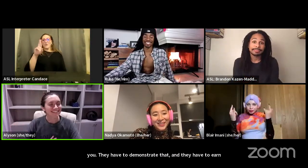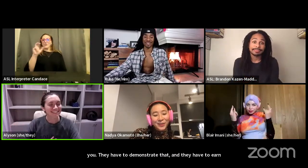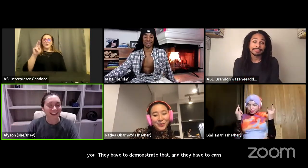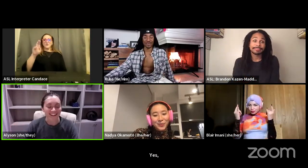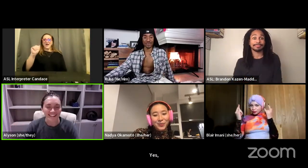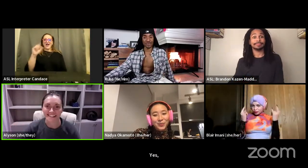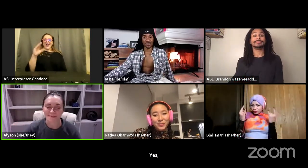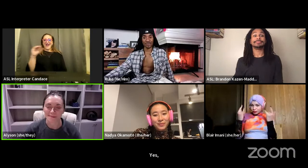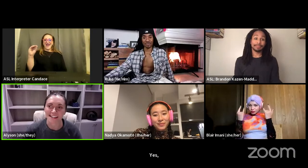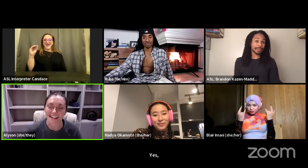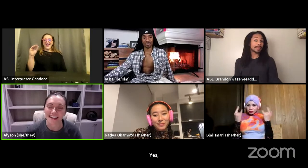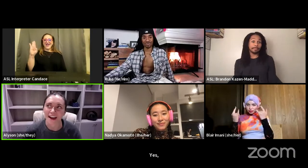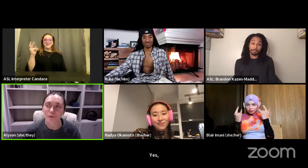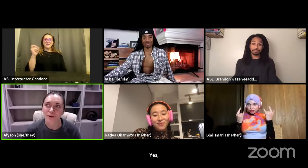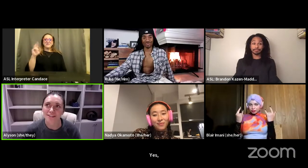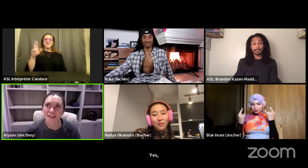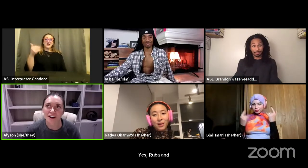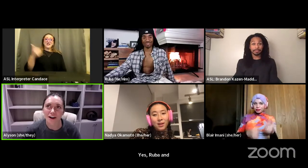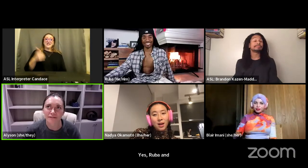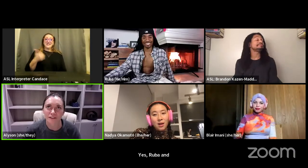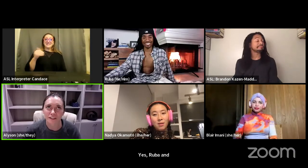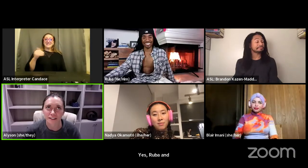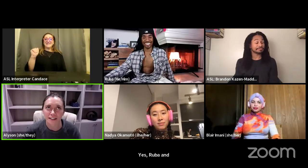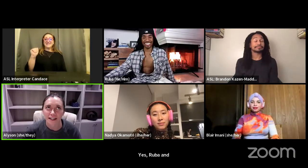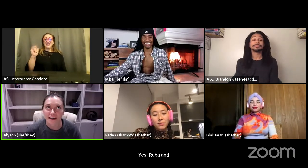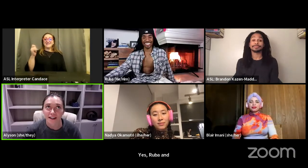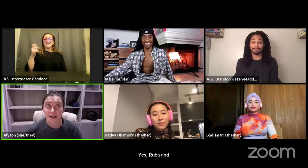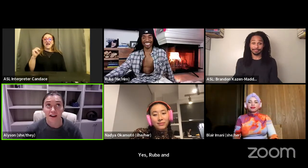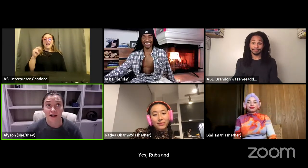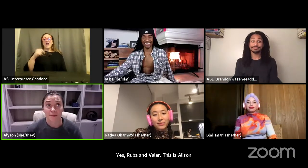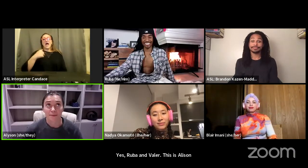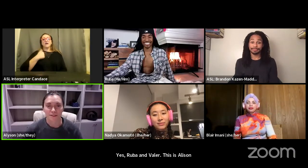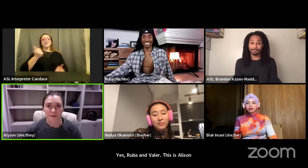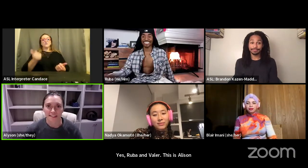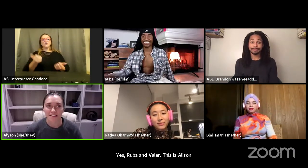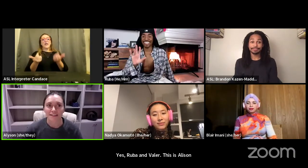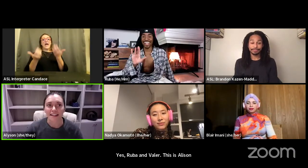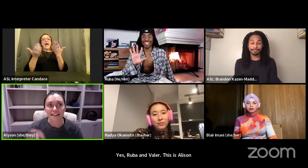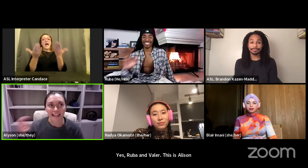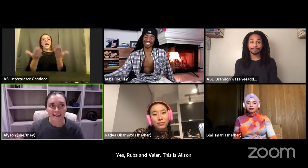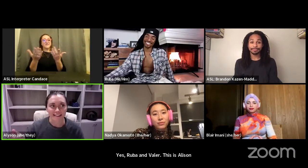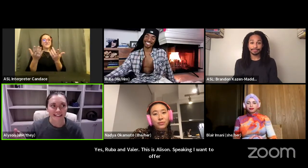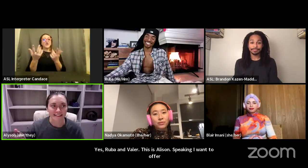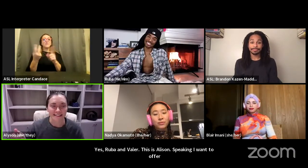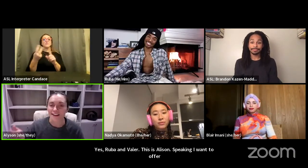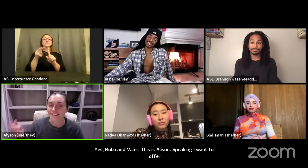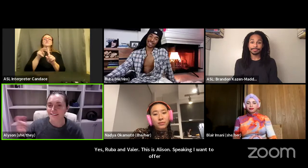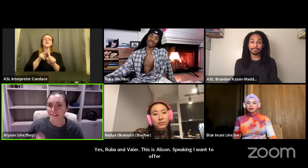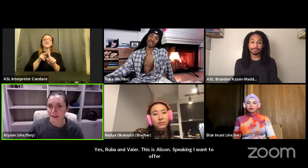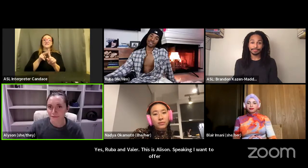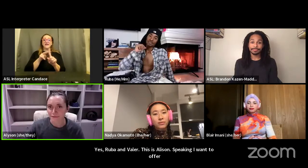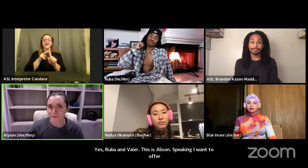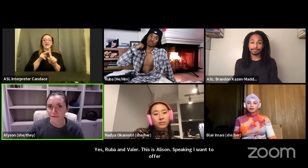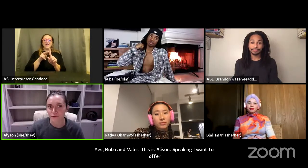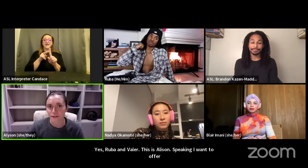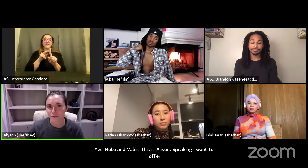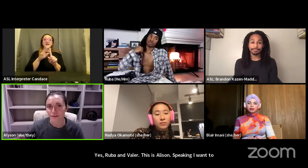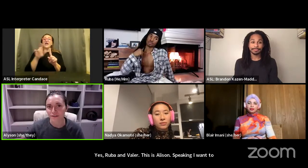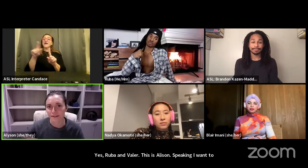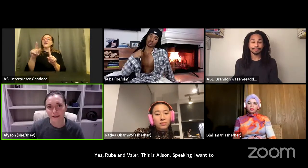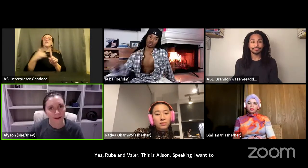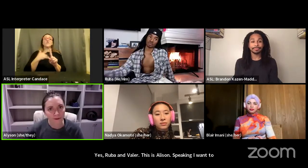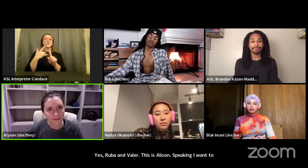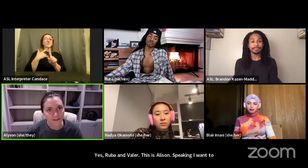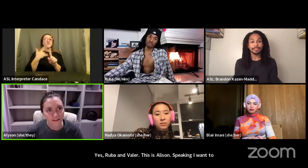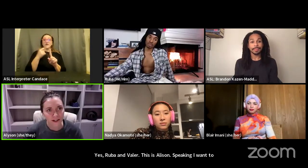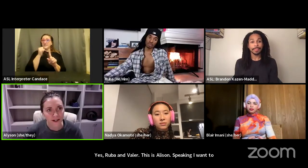This is Allison speaking. I want to offer a perspective in case it's not safe for you